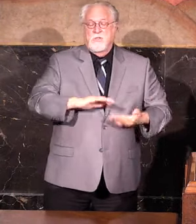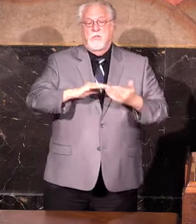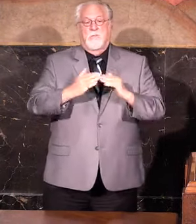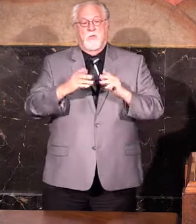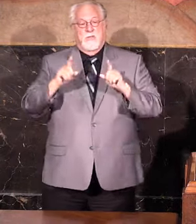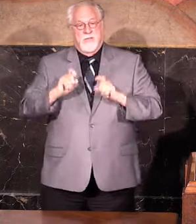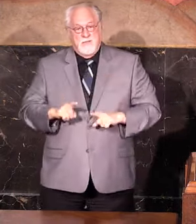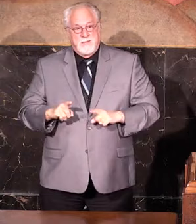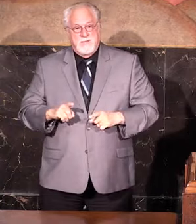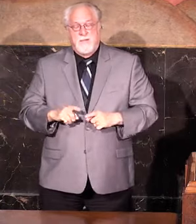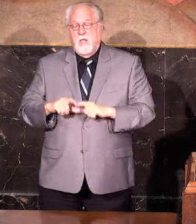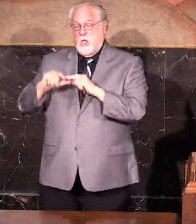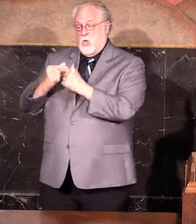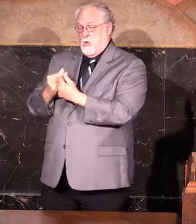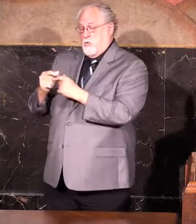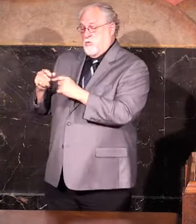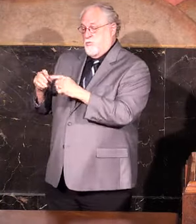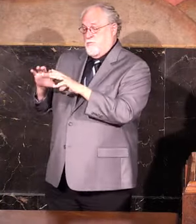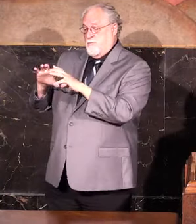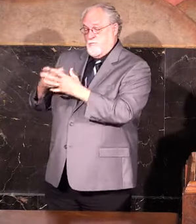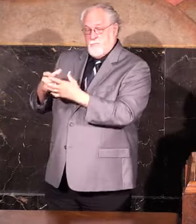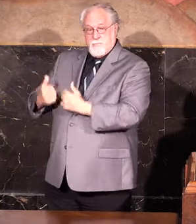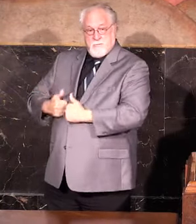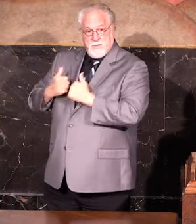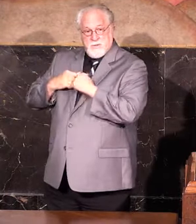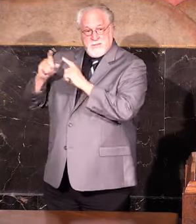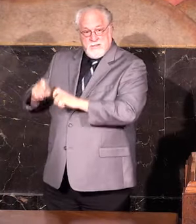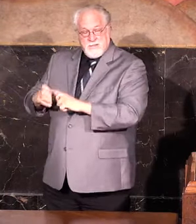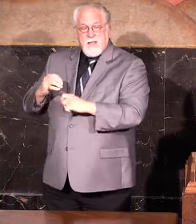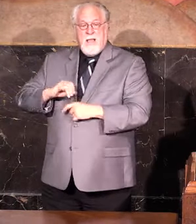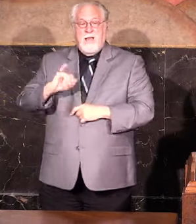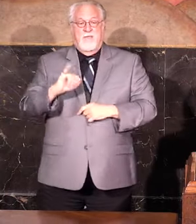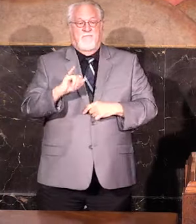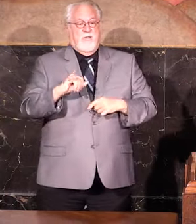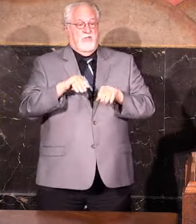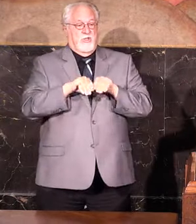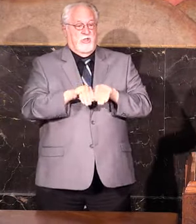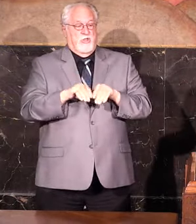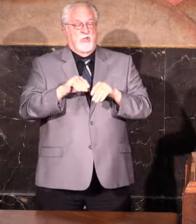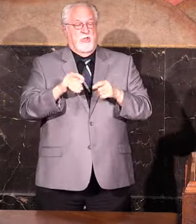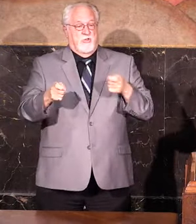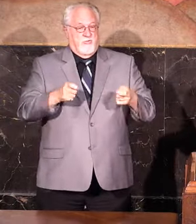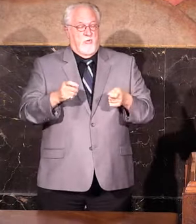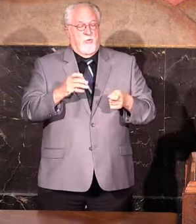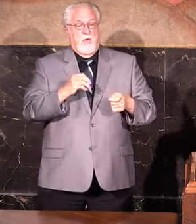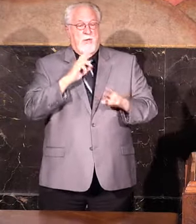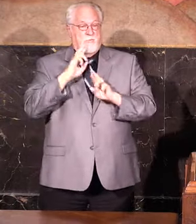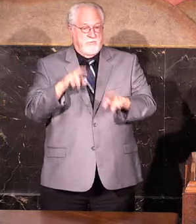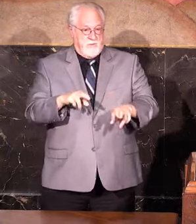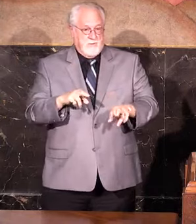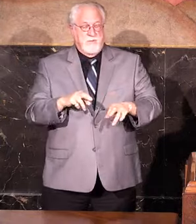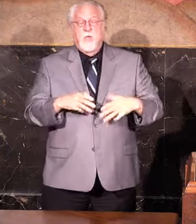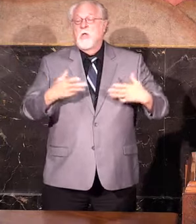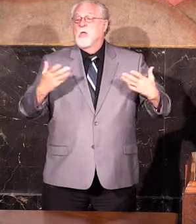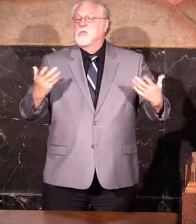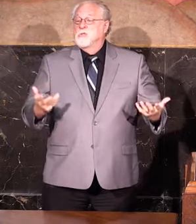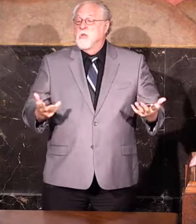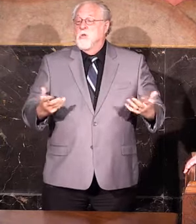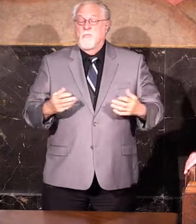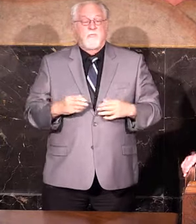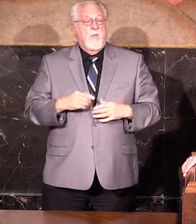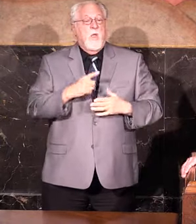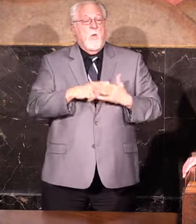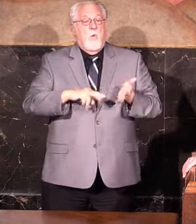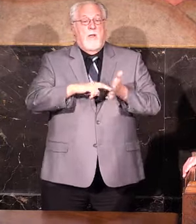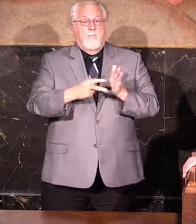testing, congregate facility testing, and infection control assessment and response. So what